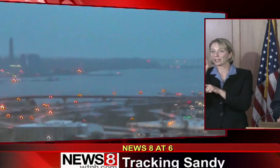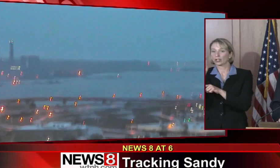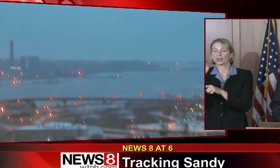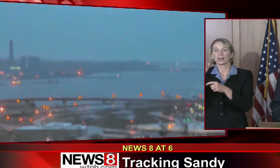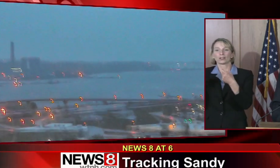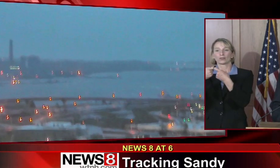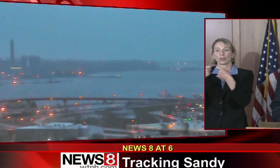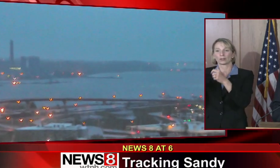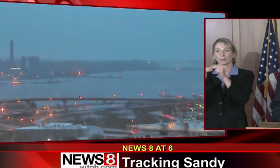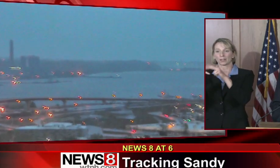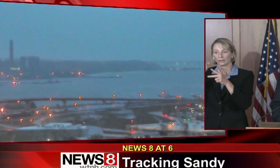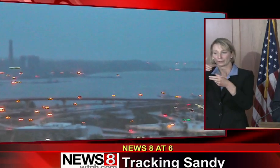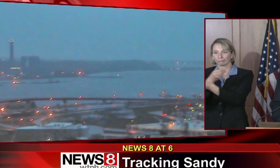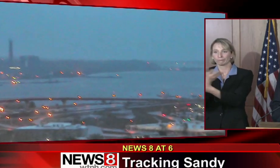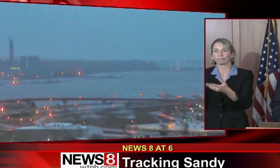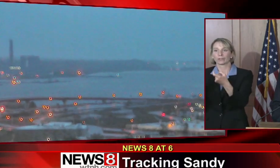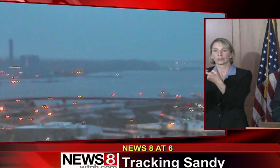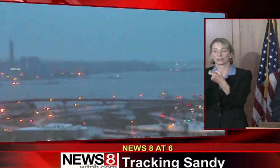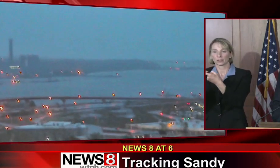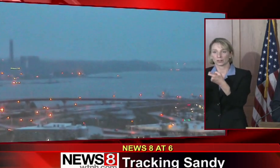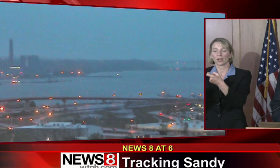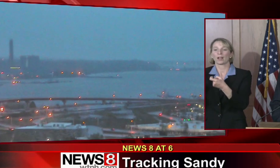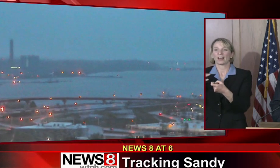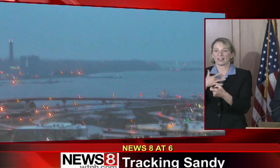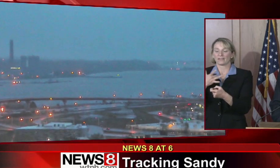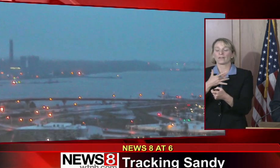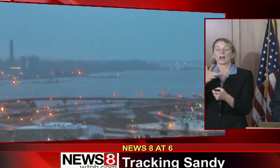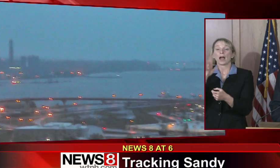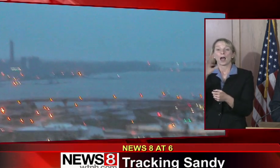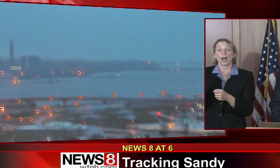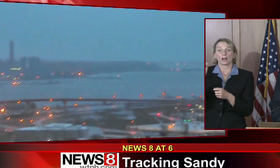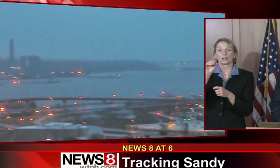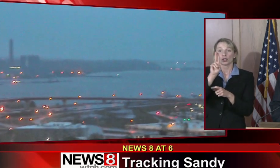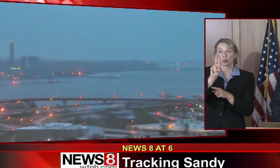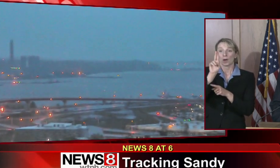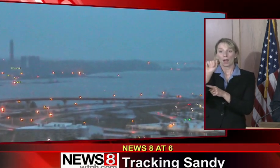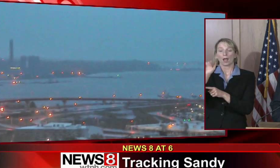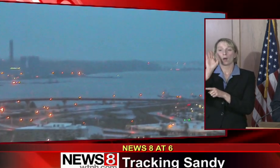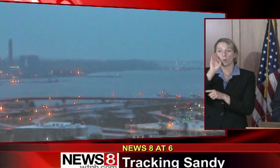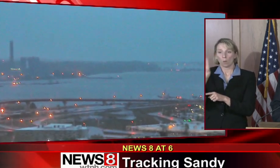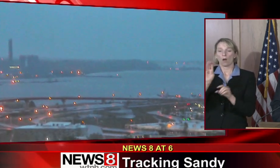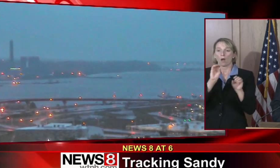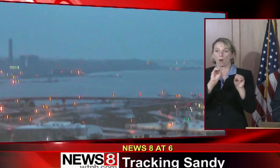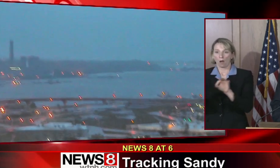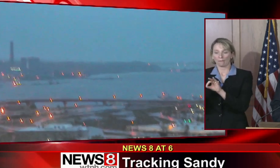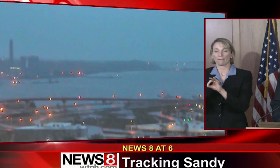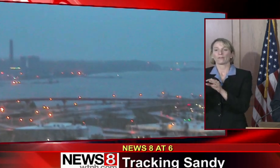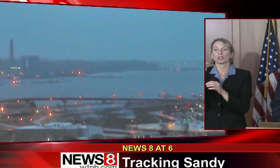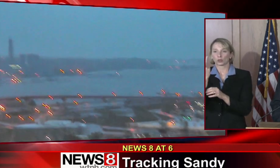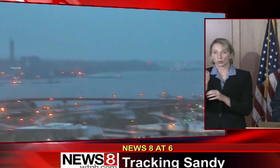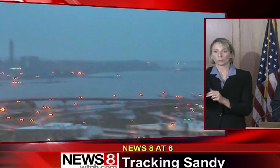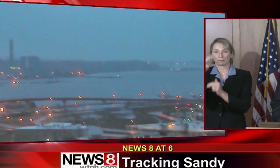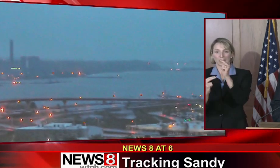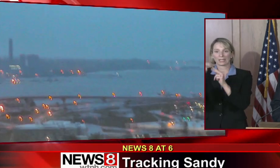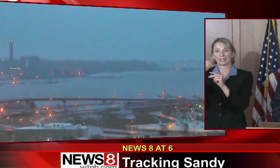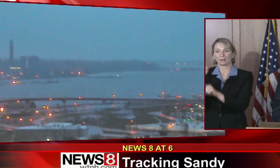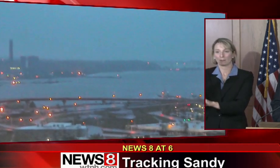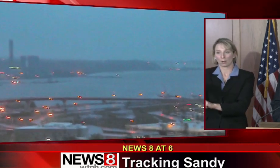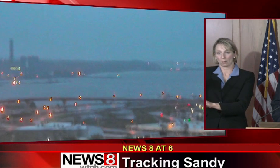hour or so, United Illuminating will be de-energizing two substations in Bridgeport. This action alone will result